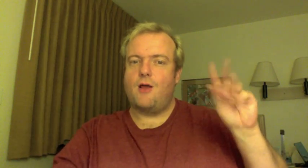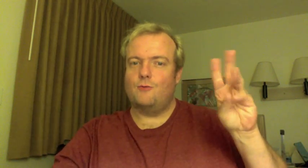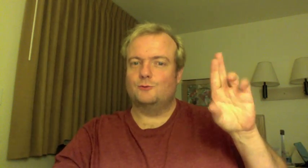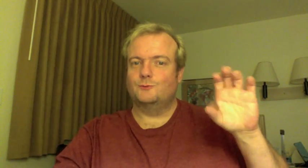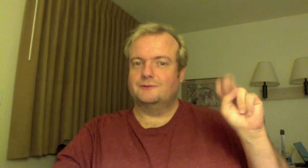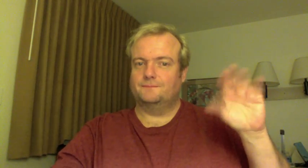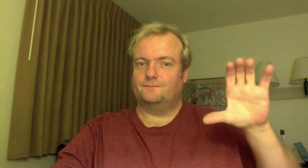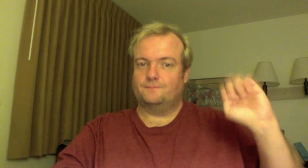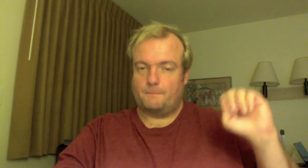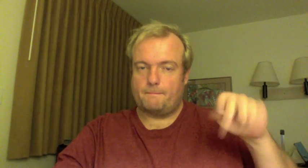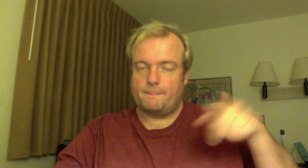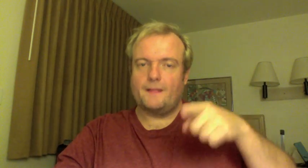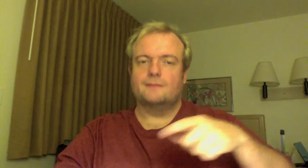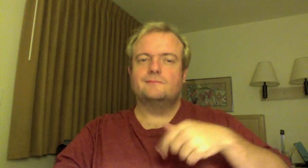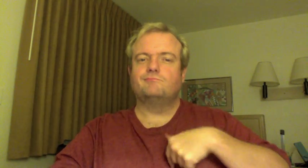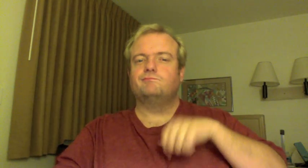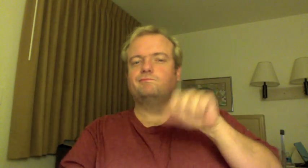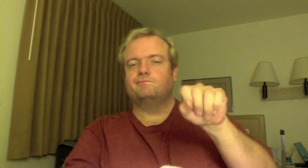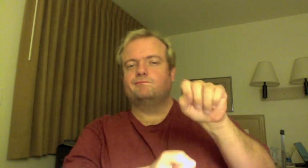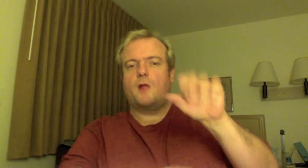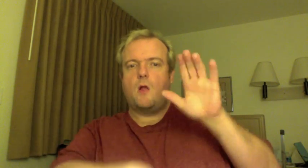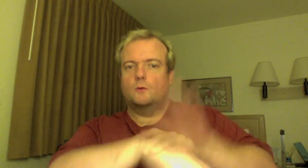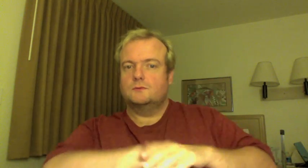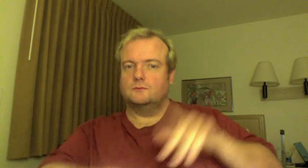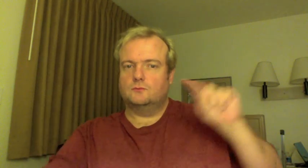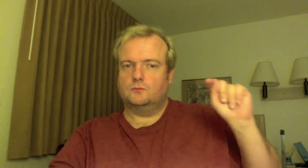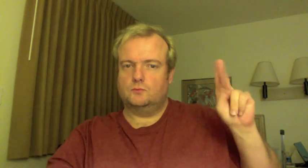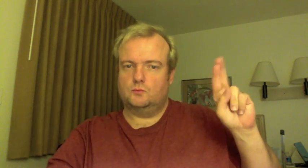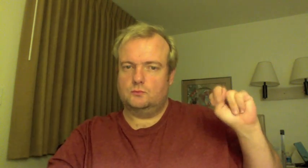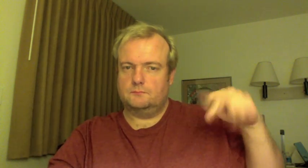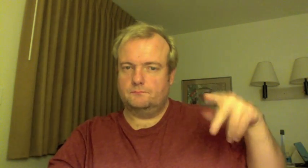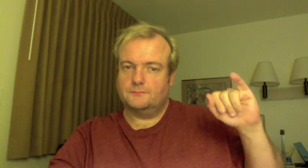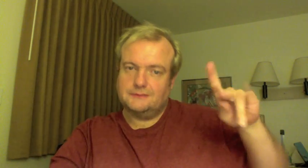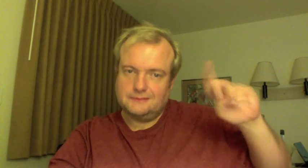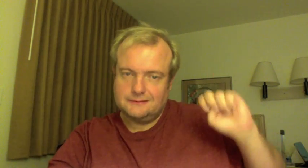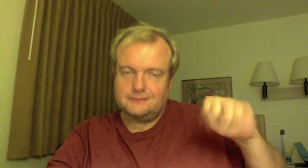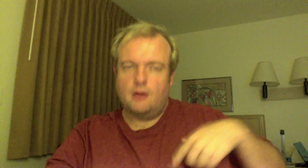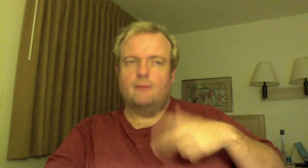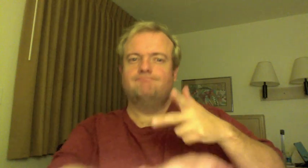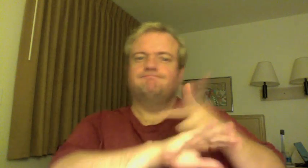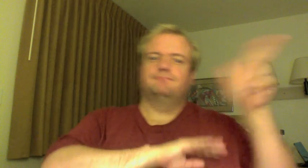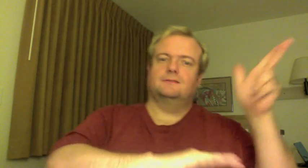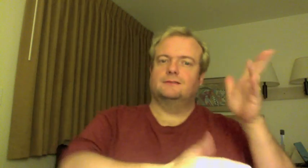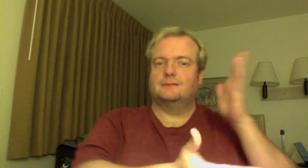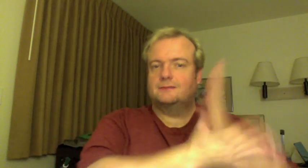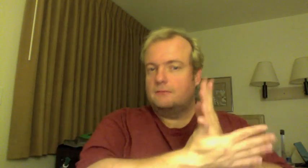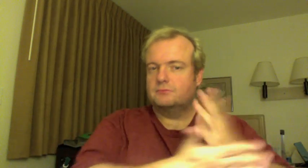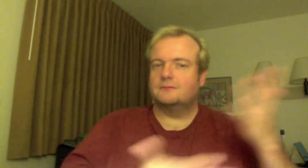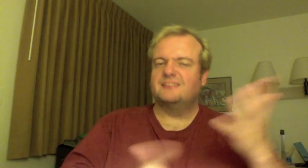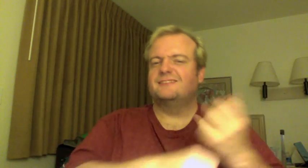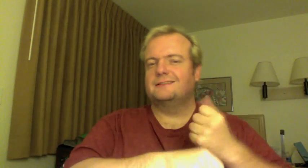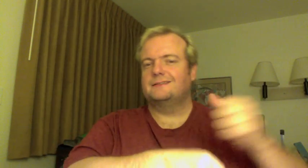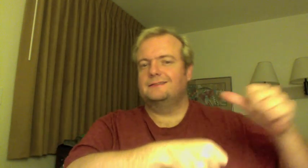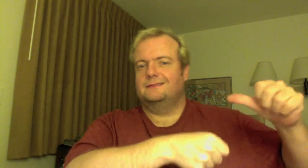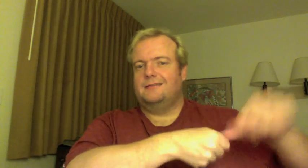October 28th, 2005. The first steel pillar is ready to be hoisted into place.